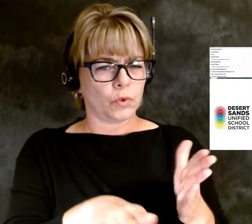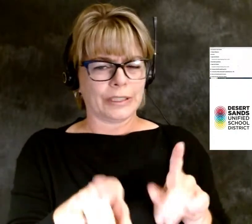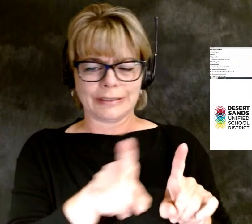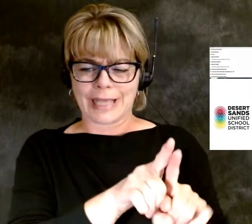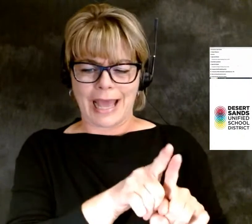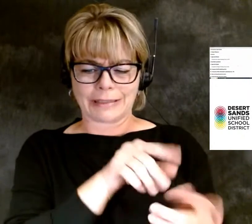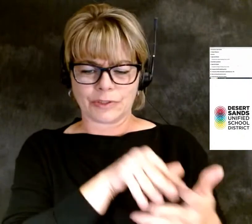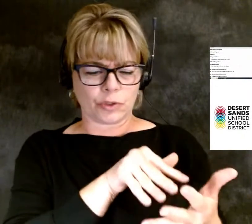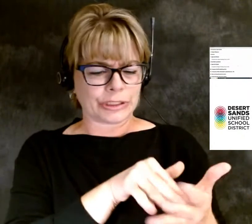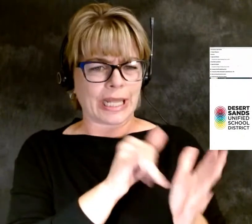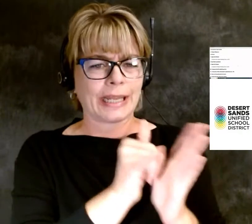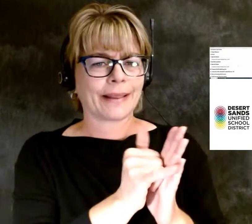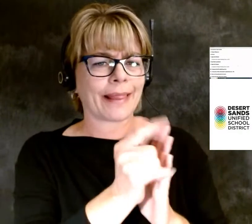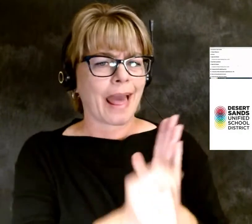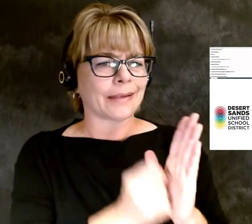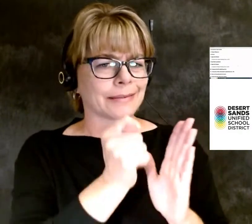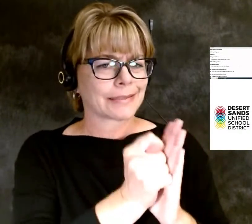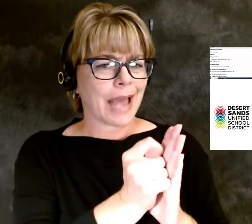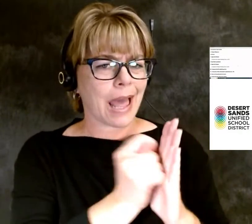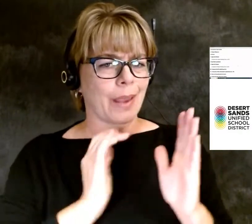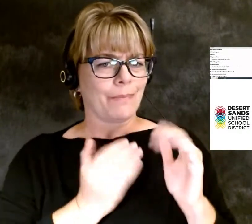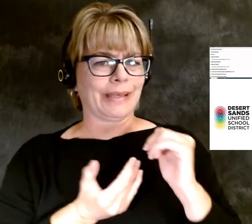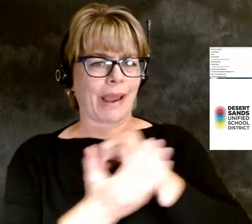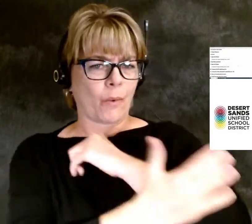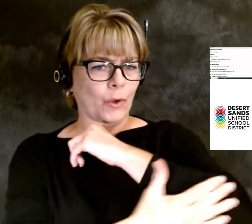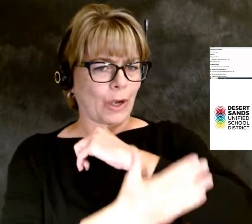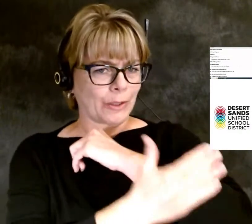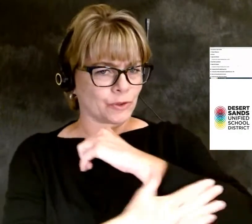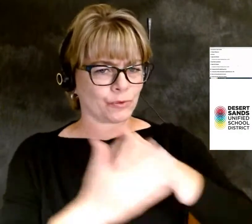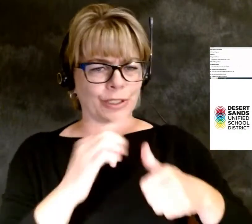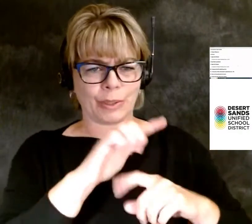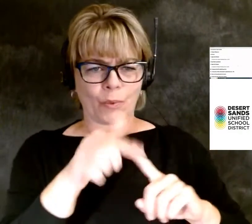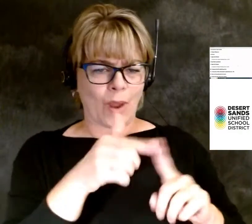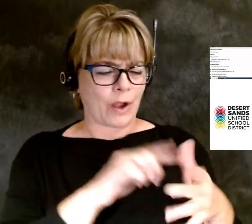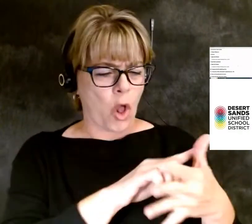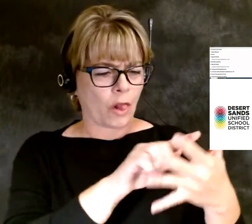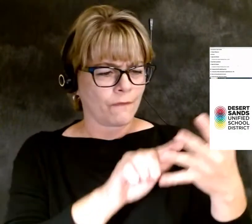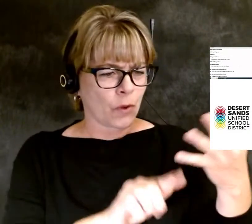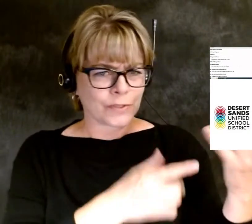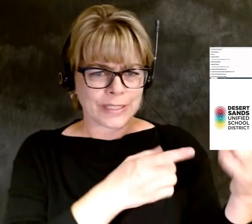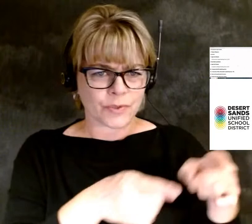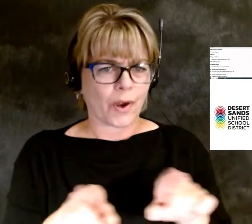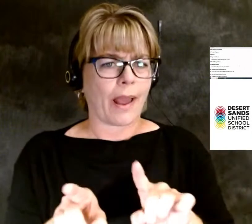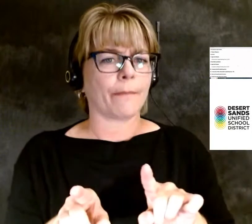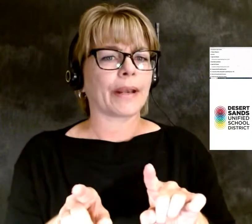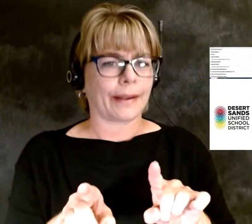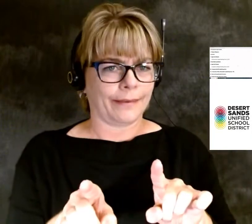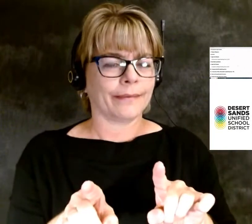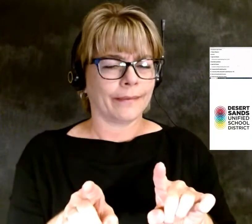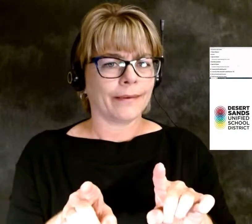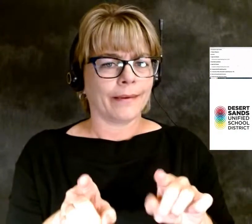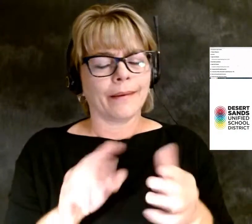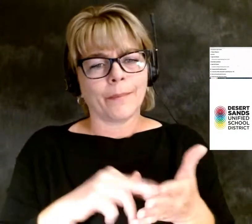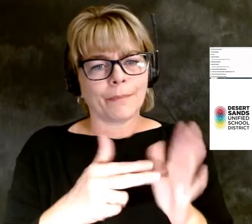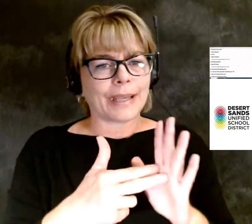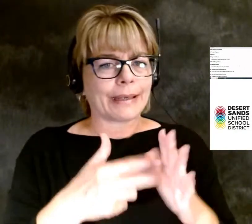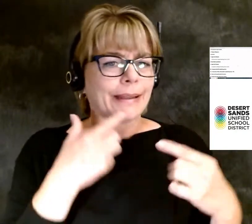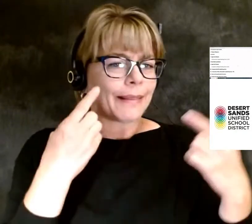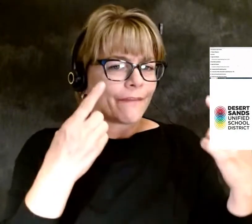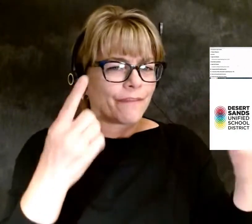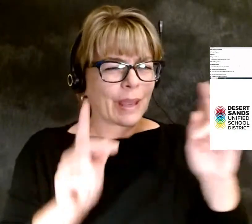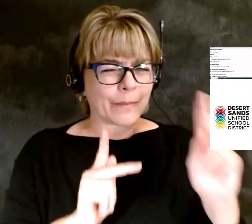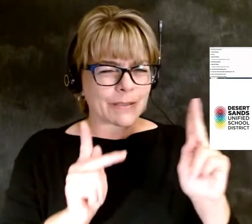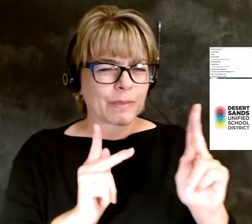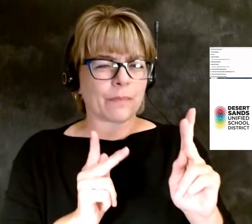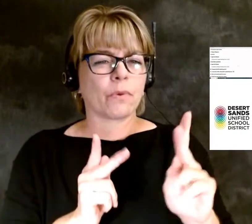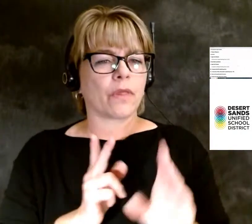time of our country when a lot of these things were happening. With the famous people that attended at that